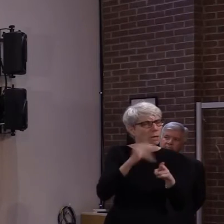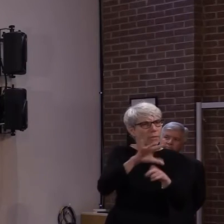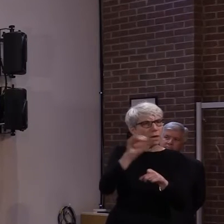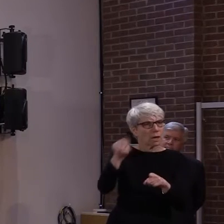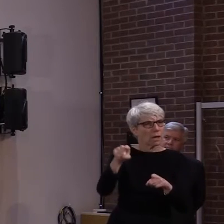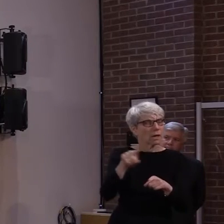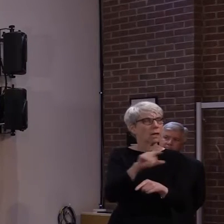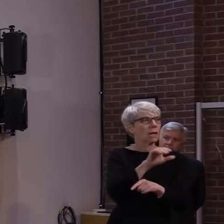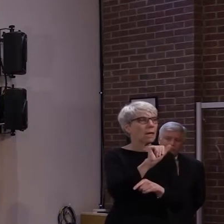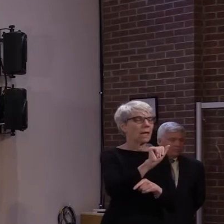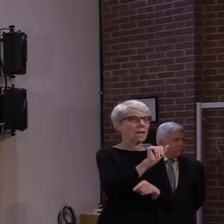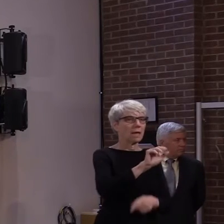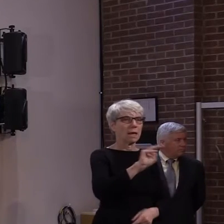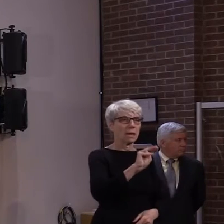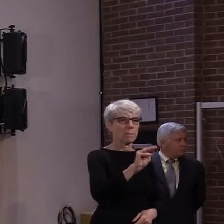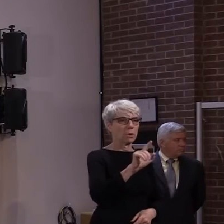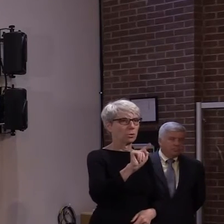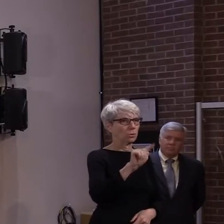The firm? AM Trace.